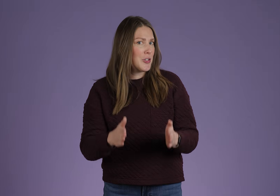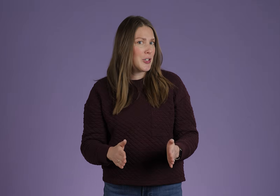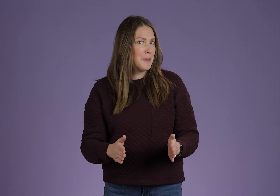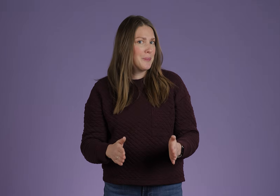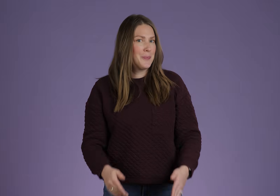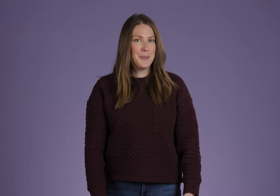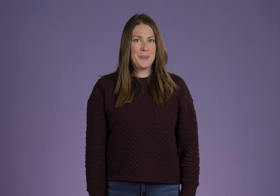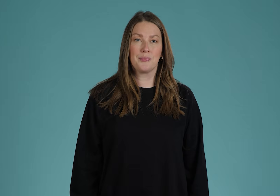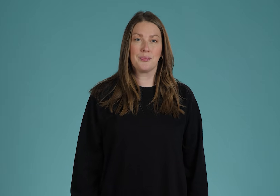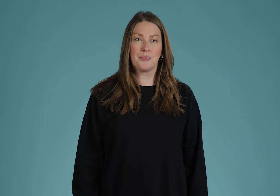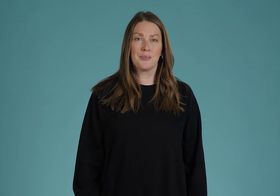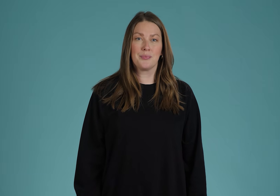Welder.